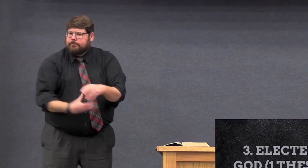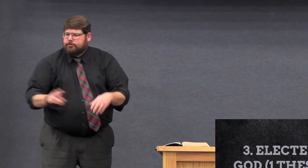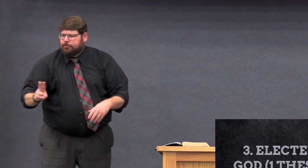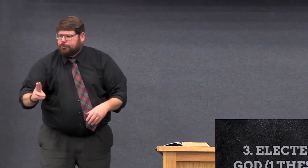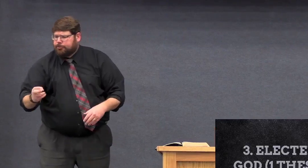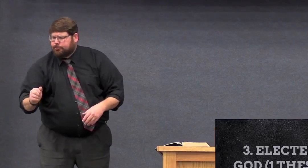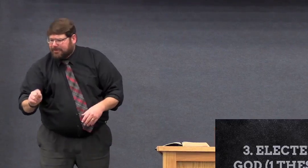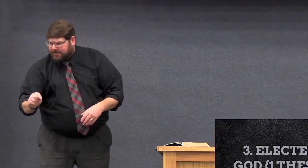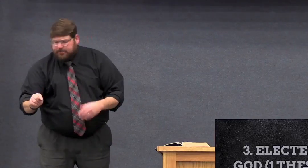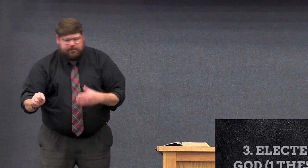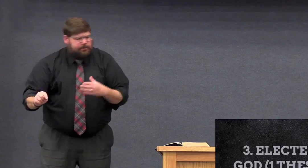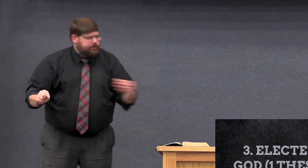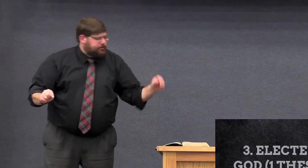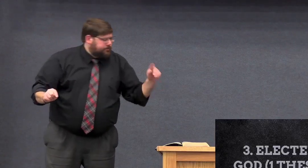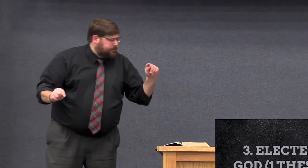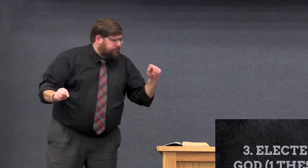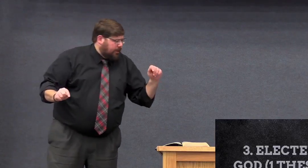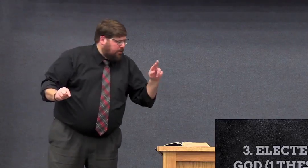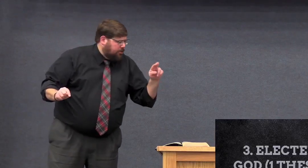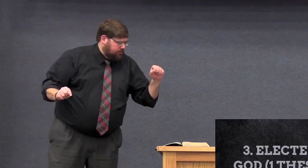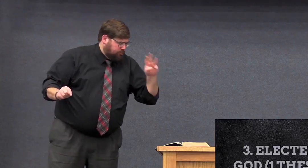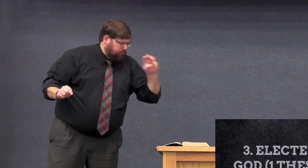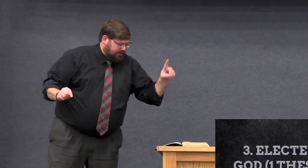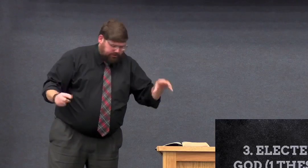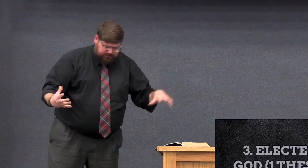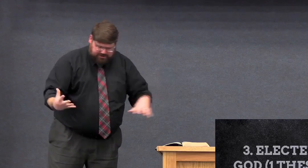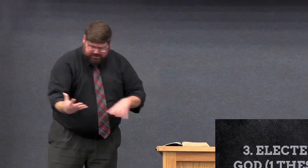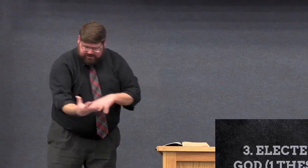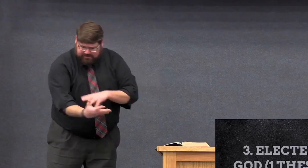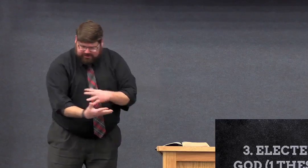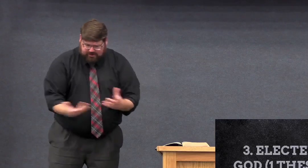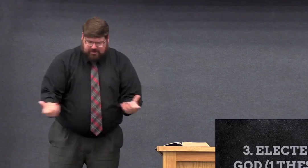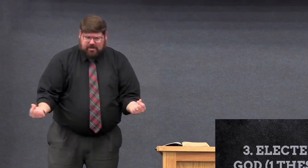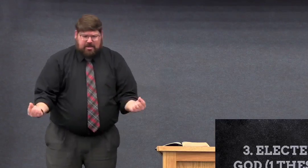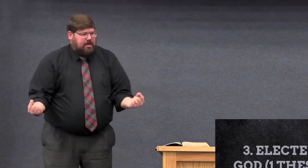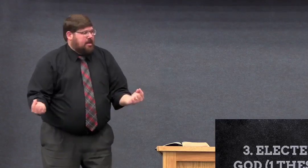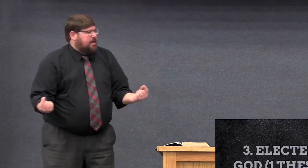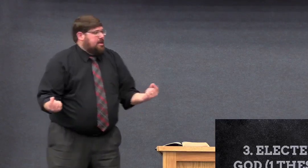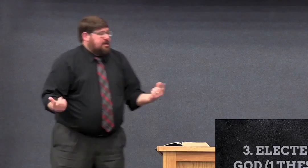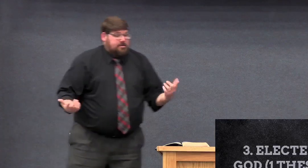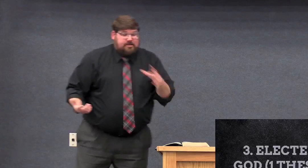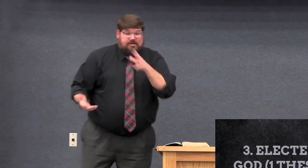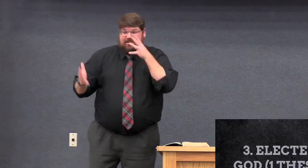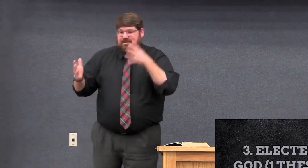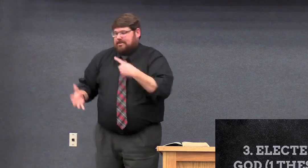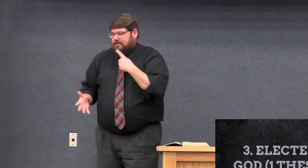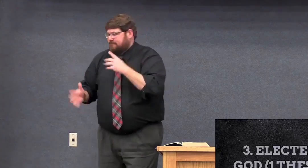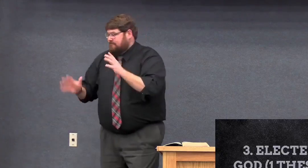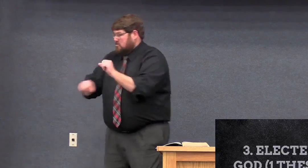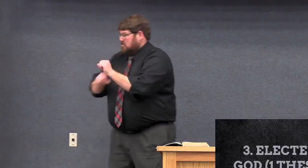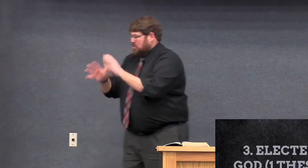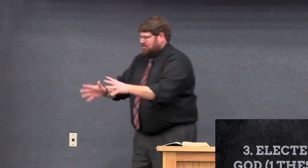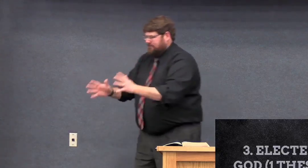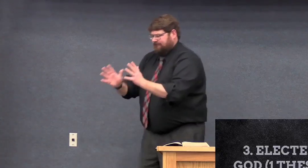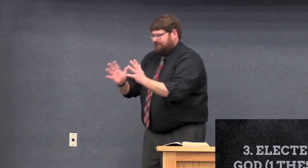wrong kind of seed, and as these plants began to grow and come up, the servant said, there's, you